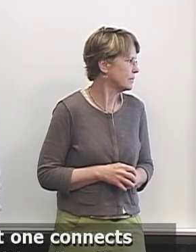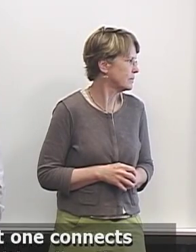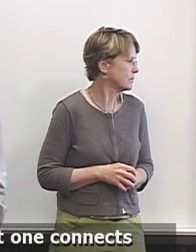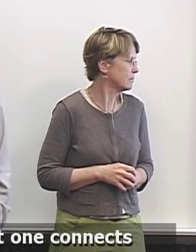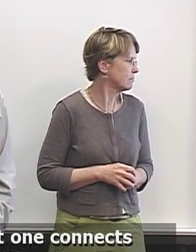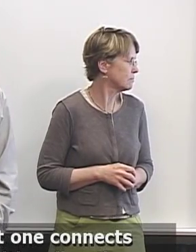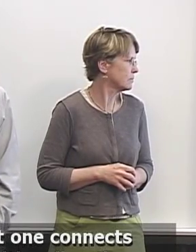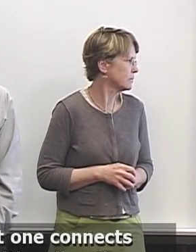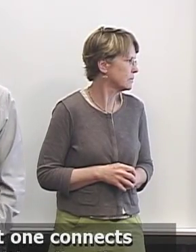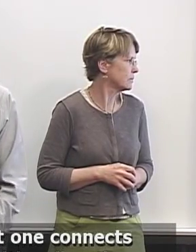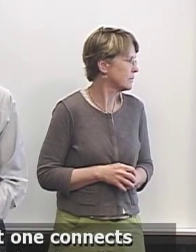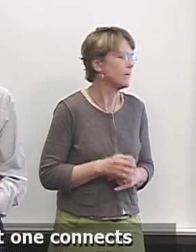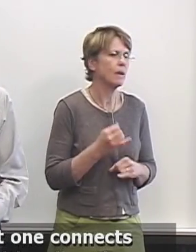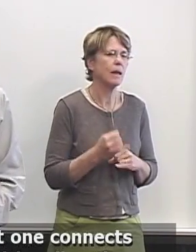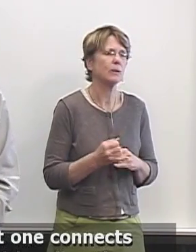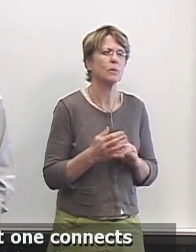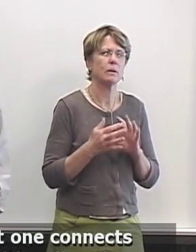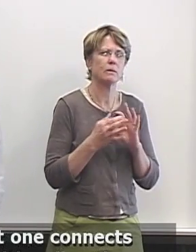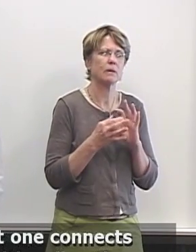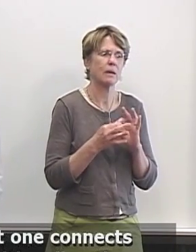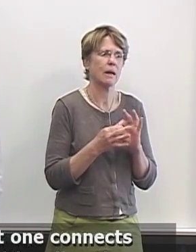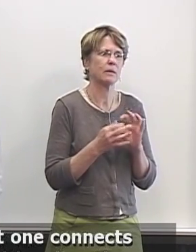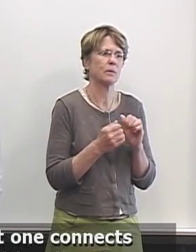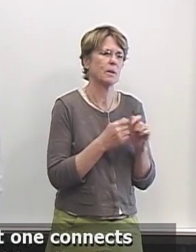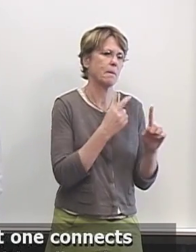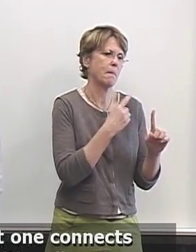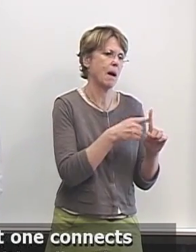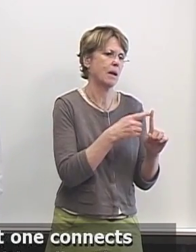And this last one connects with the positive